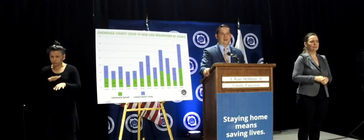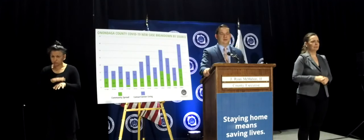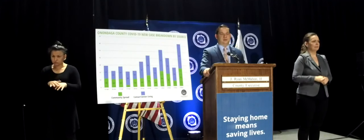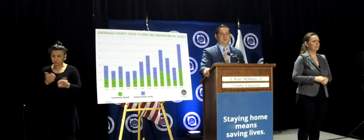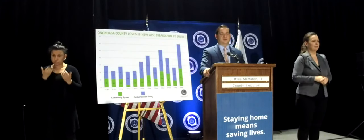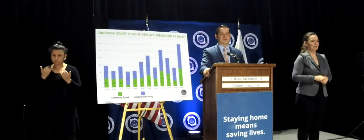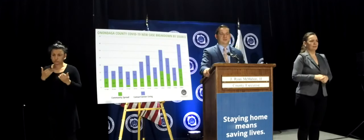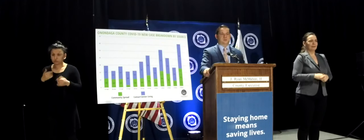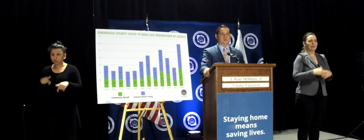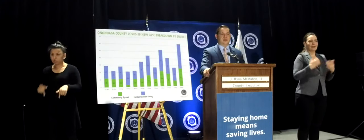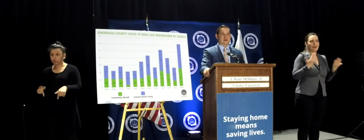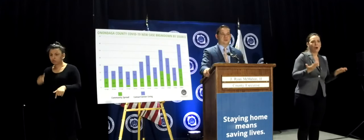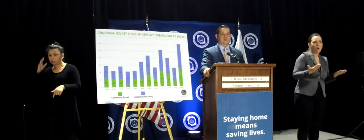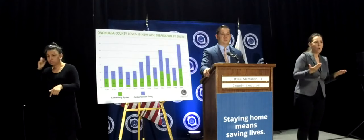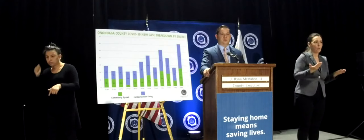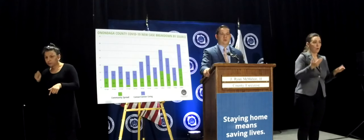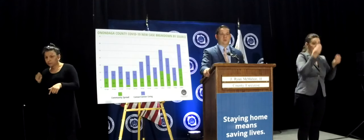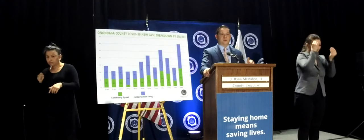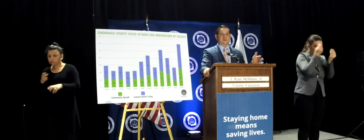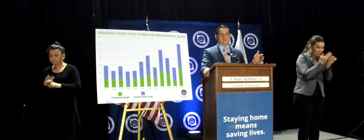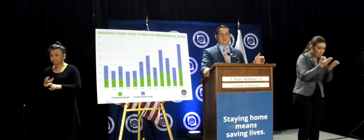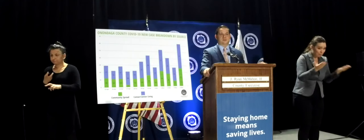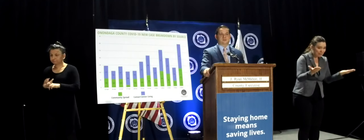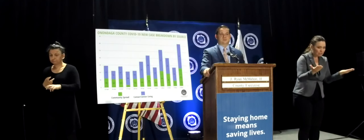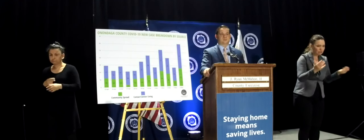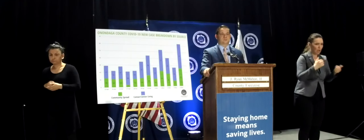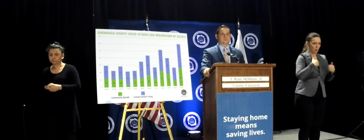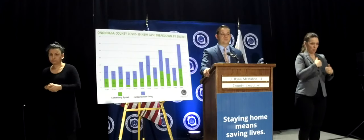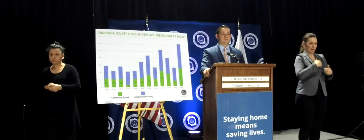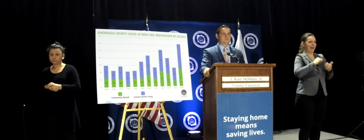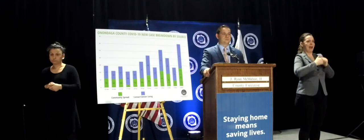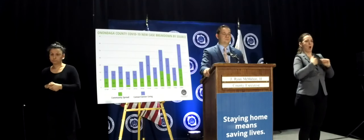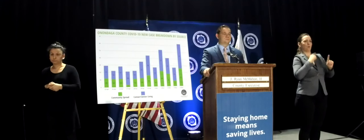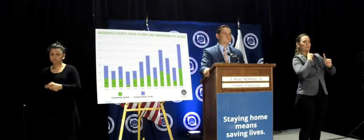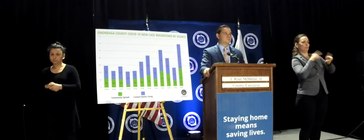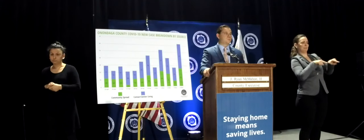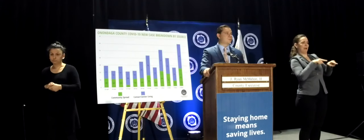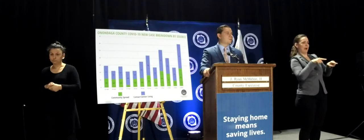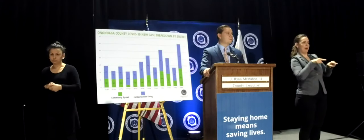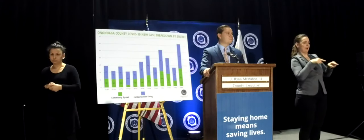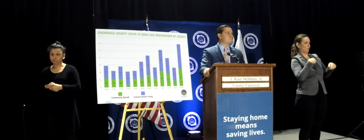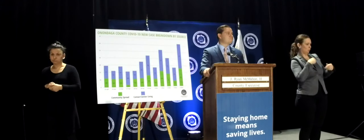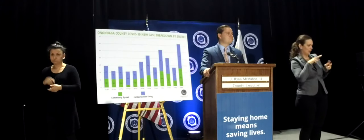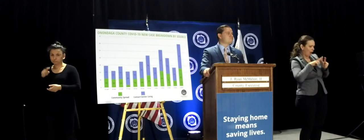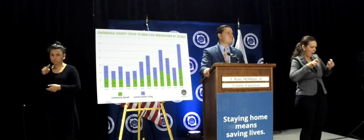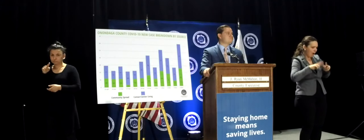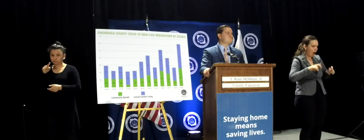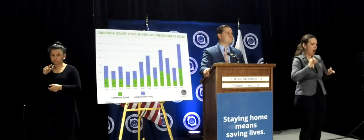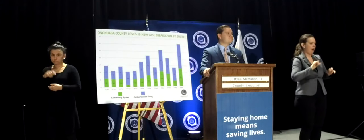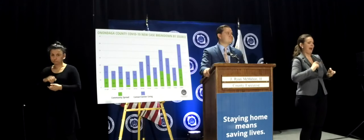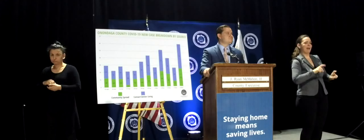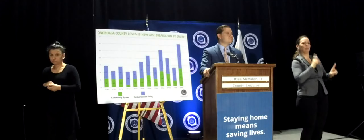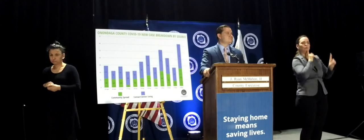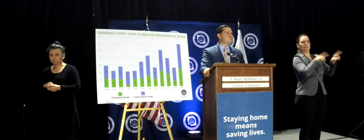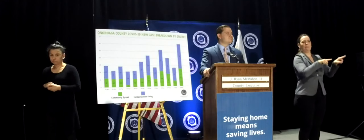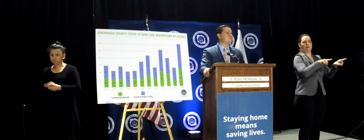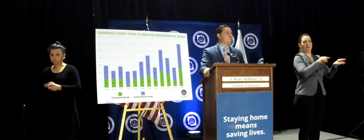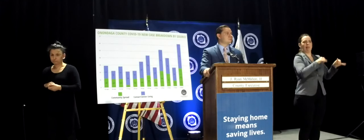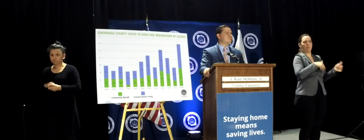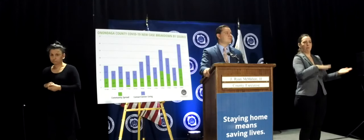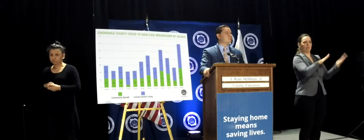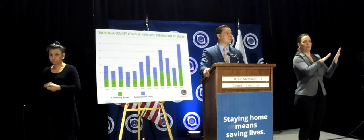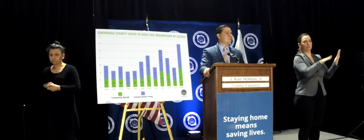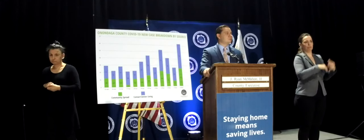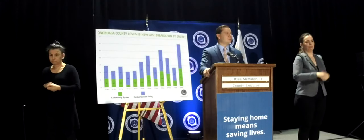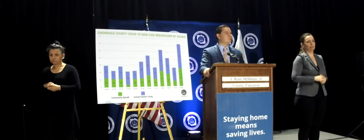and it will continue to be data driven with the way we make decisions. You mentioned a plan to test in housing